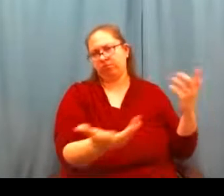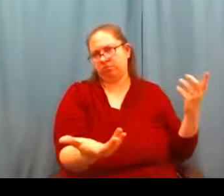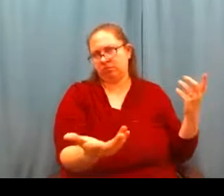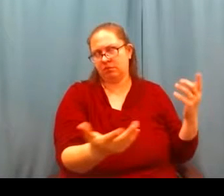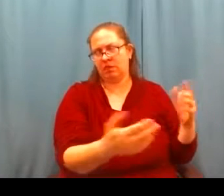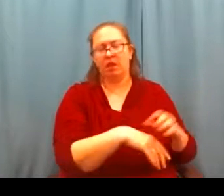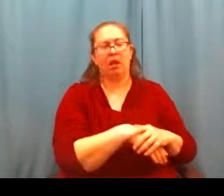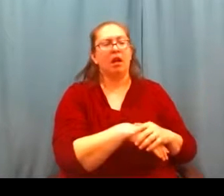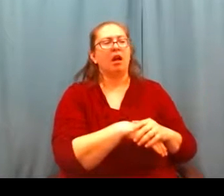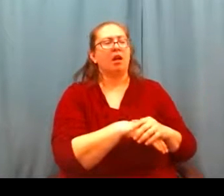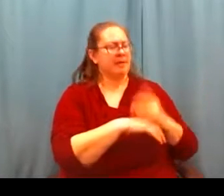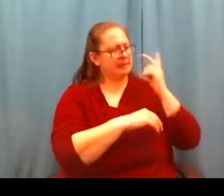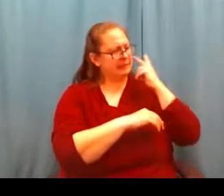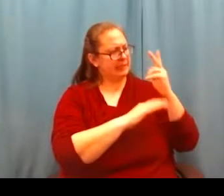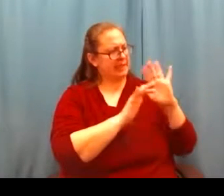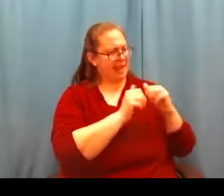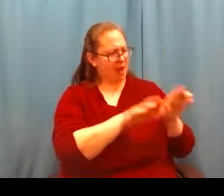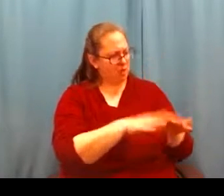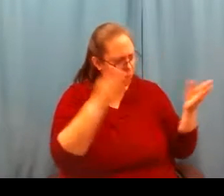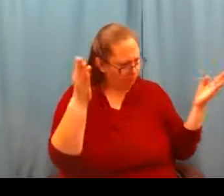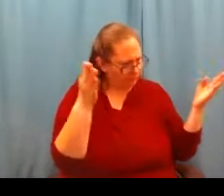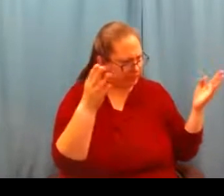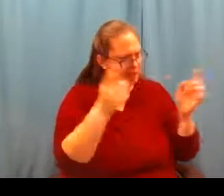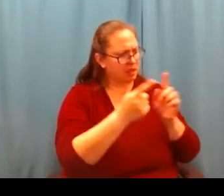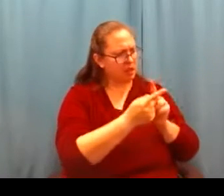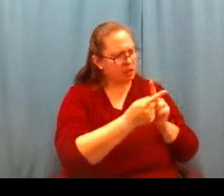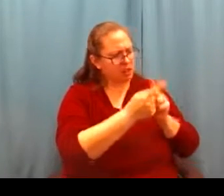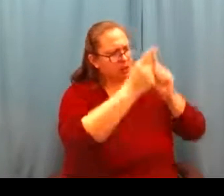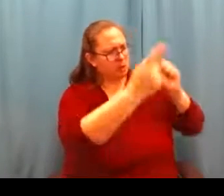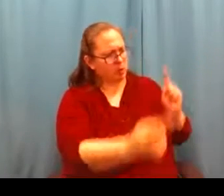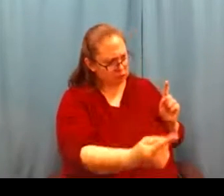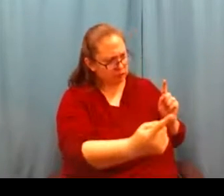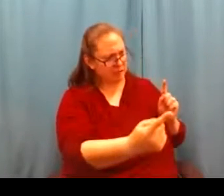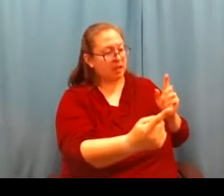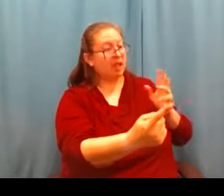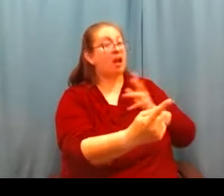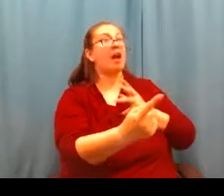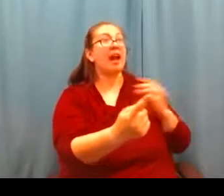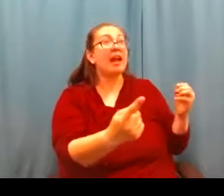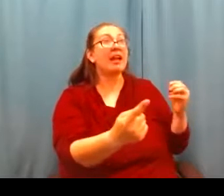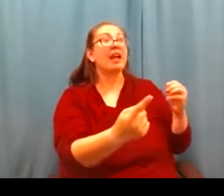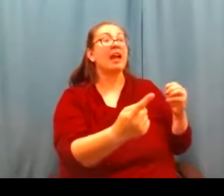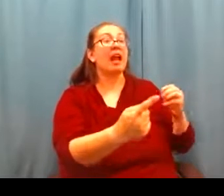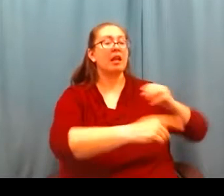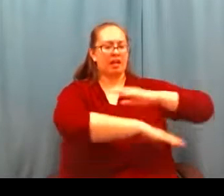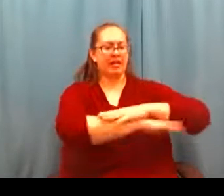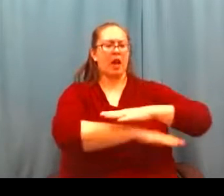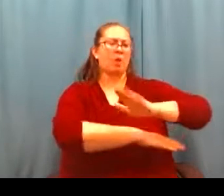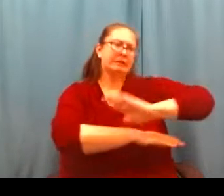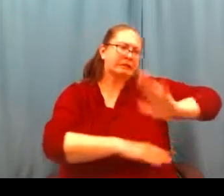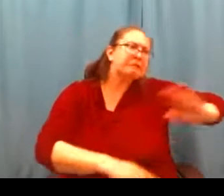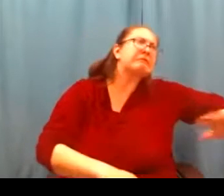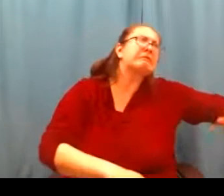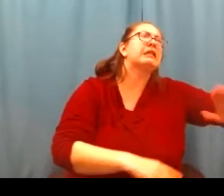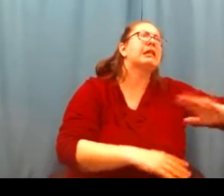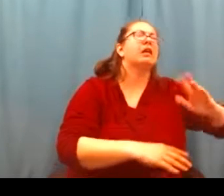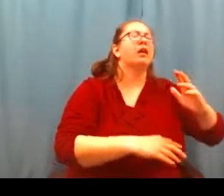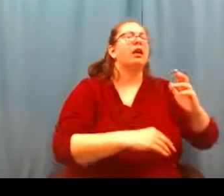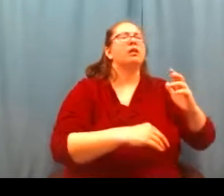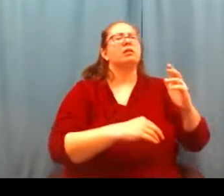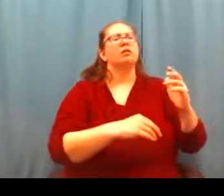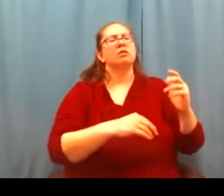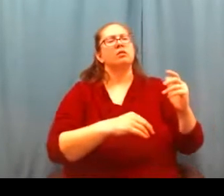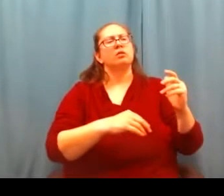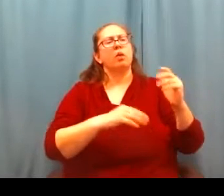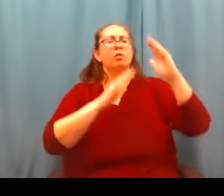open and maintain social distancing and make sure they wipe off their counters. So they are